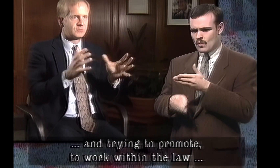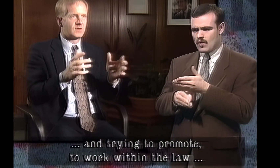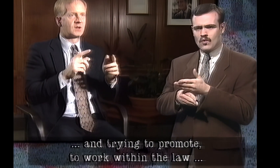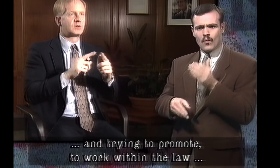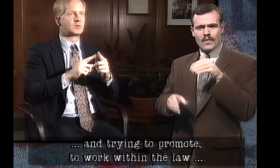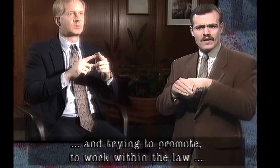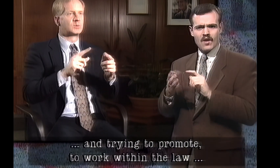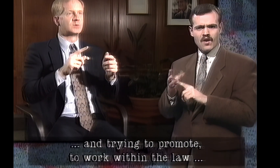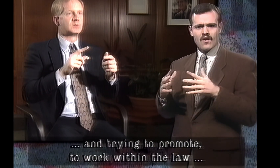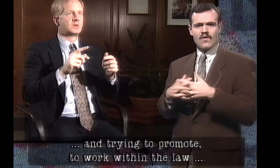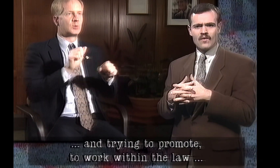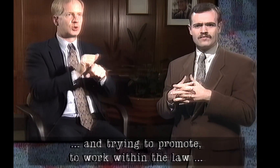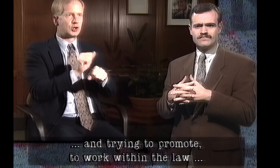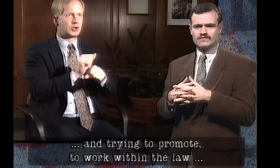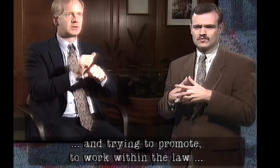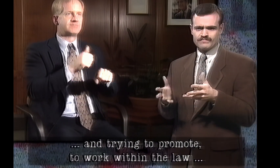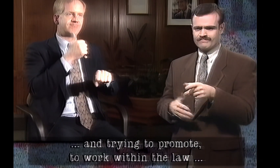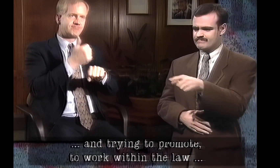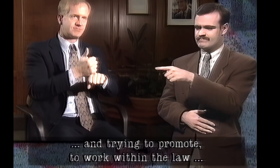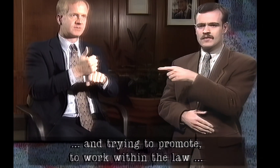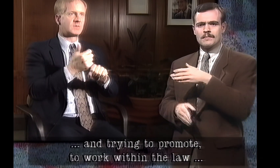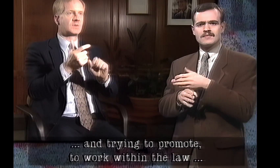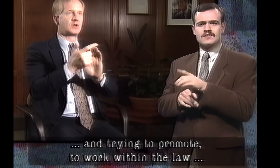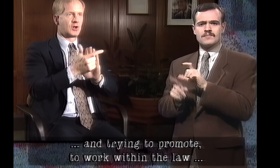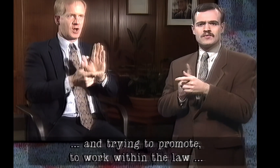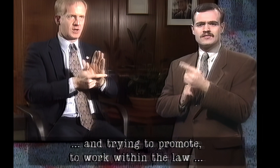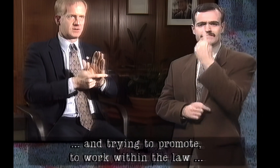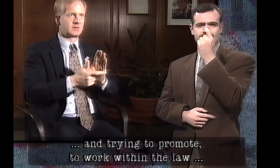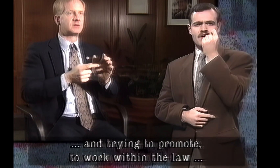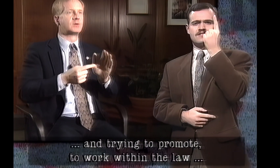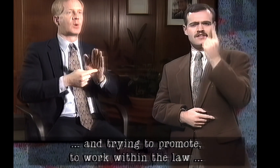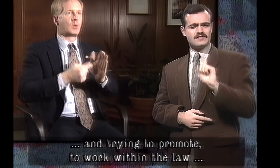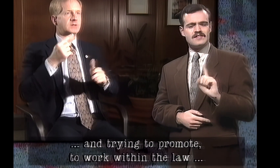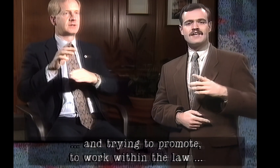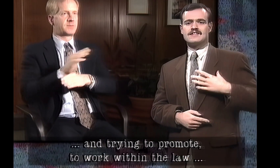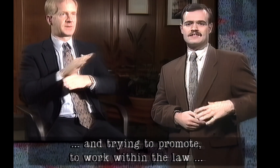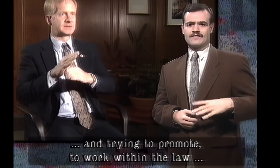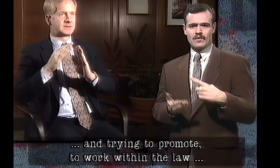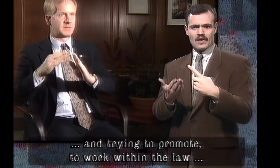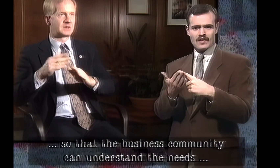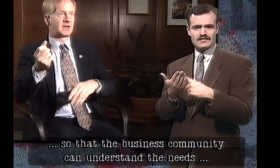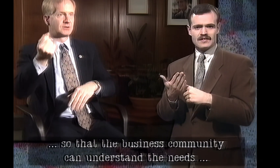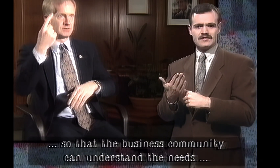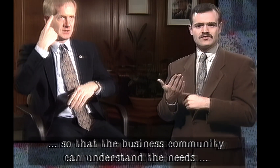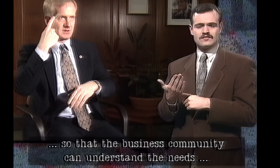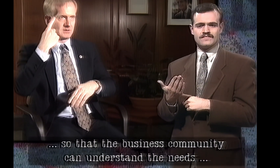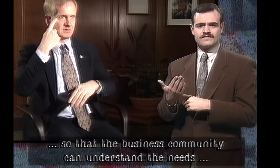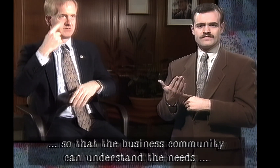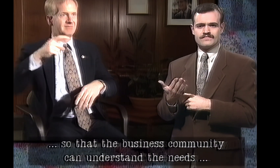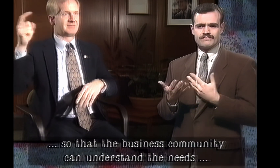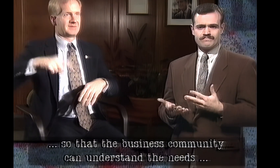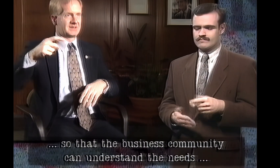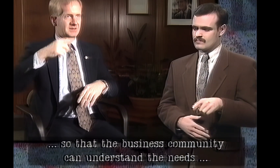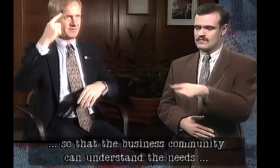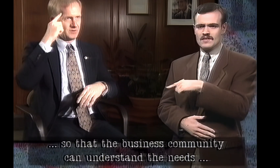and trying to promote to work within the law so that the business community